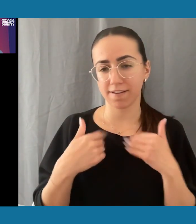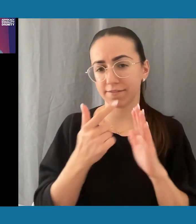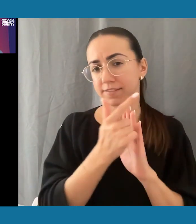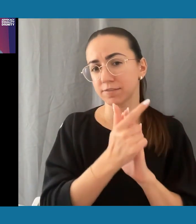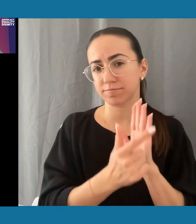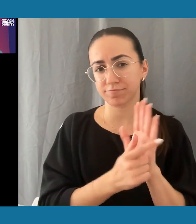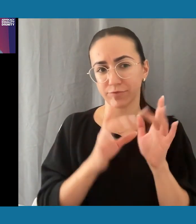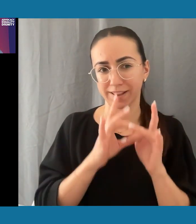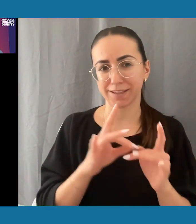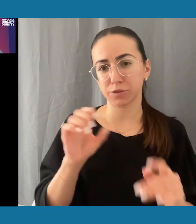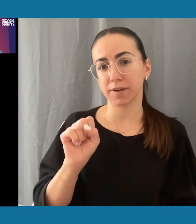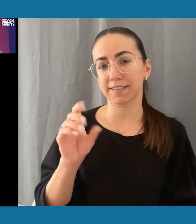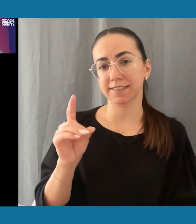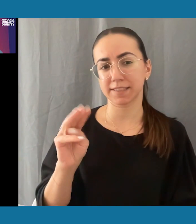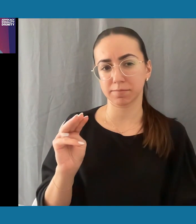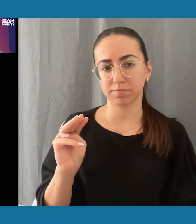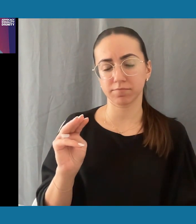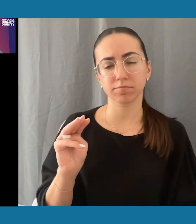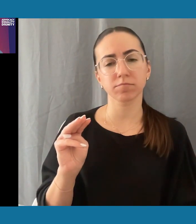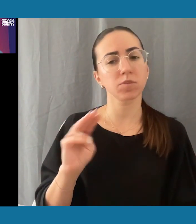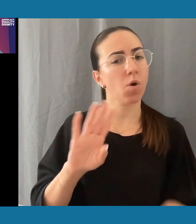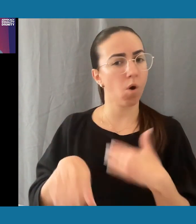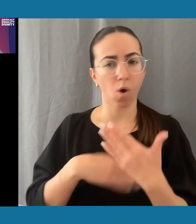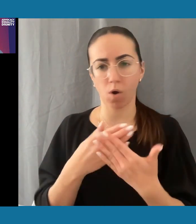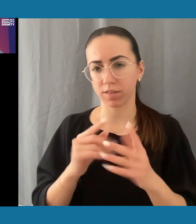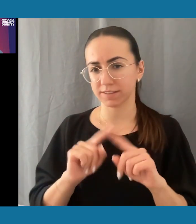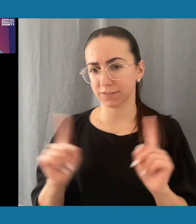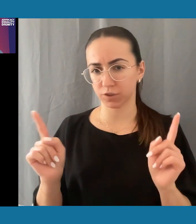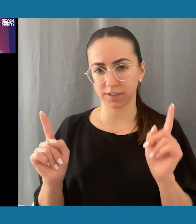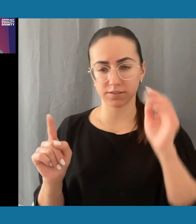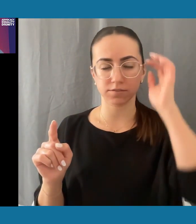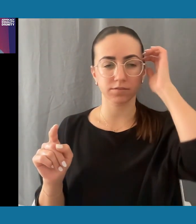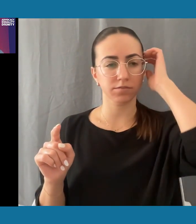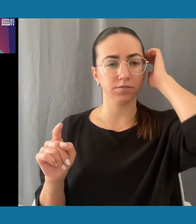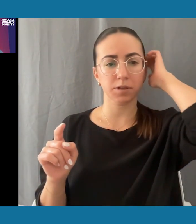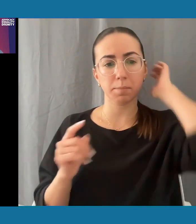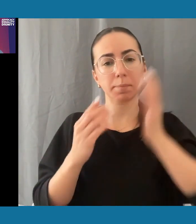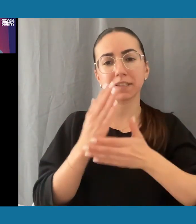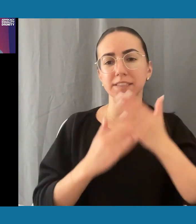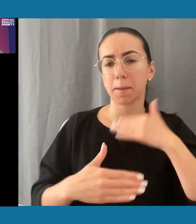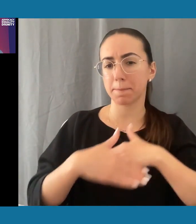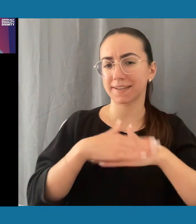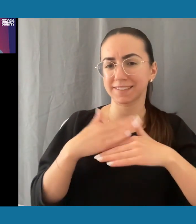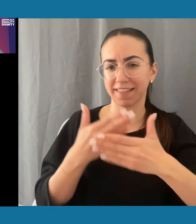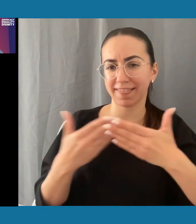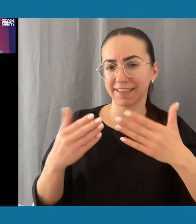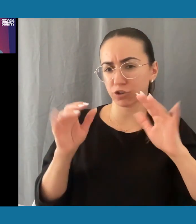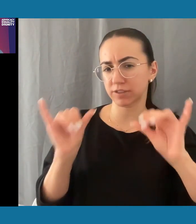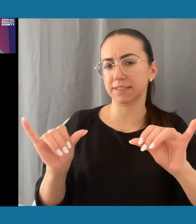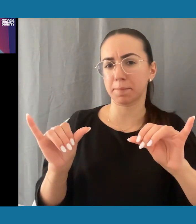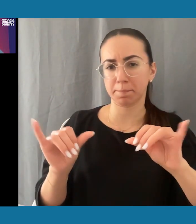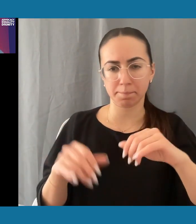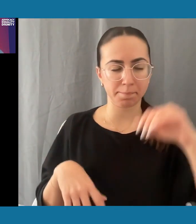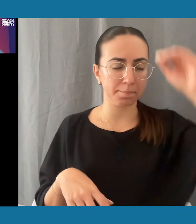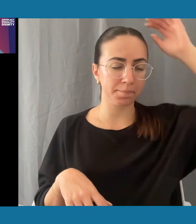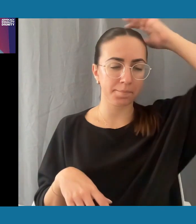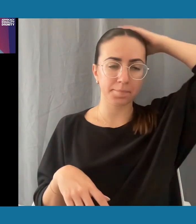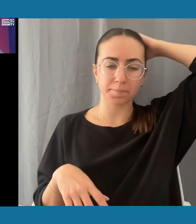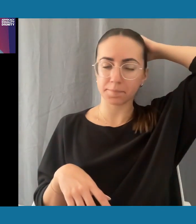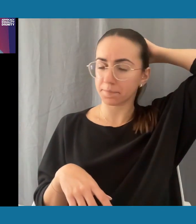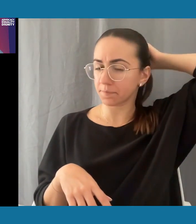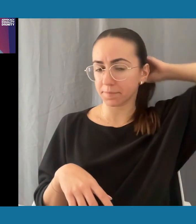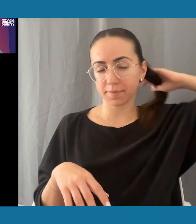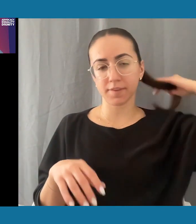all pretty different, but there are some basic elements that are the same. So an STM agreement is a